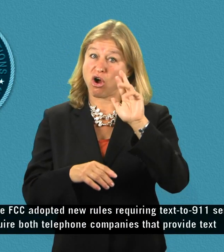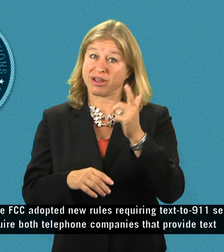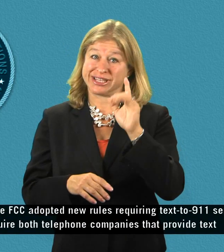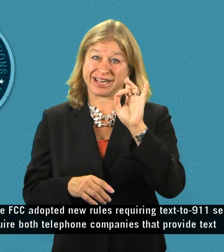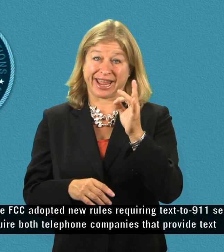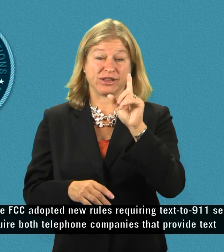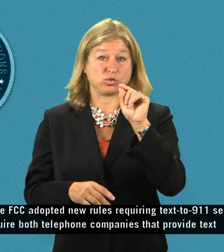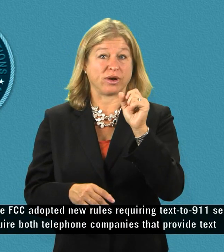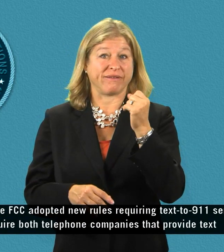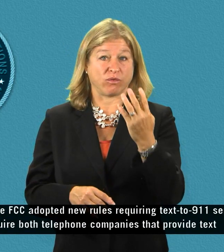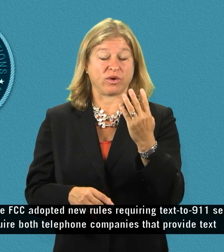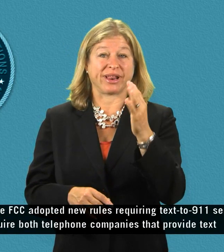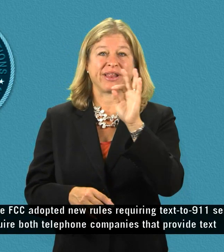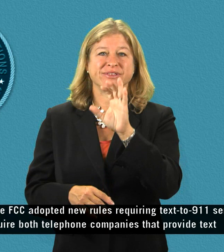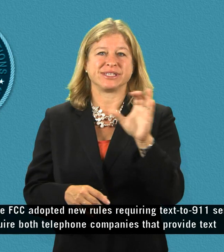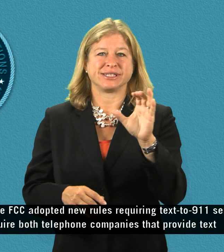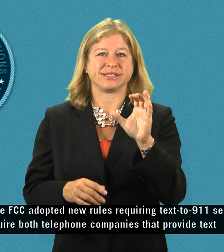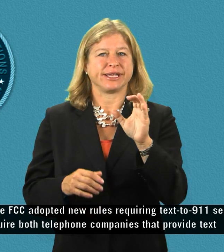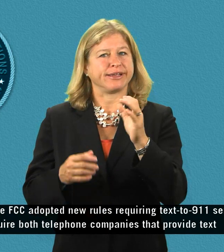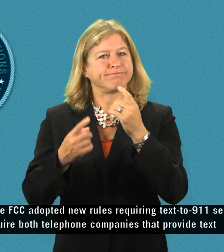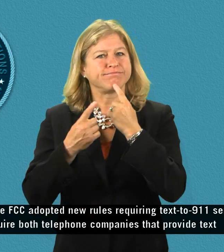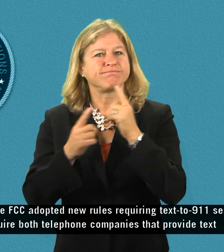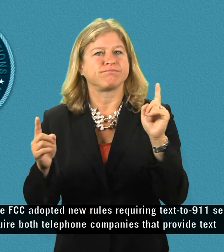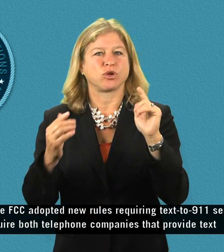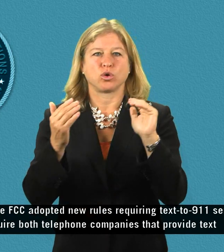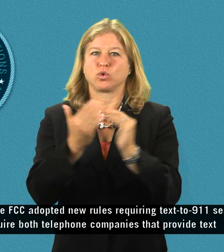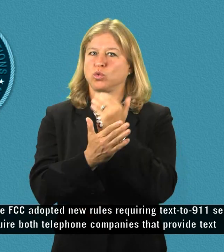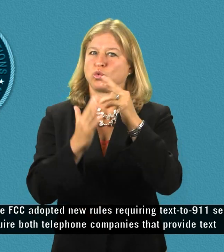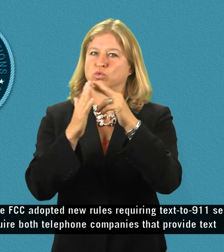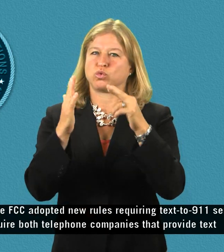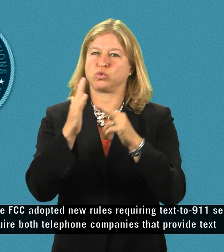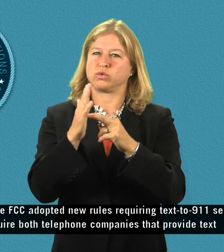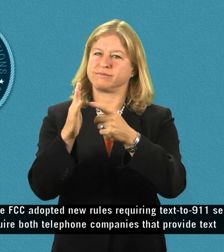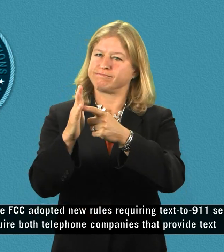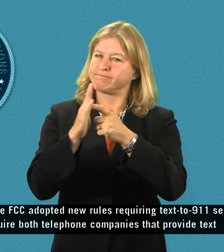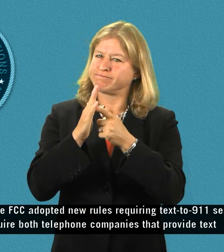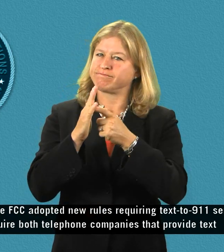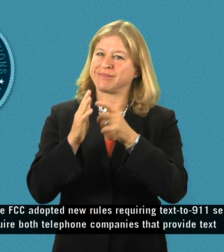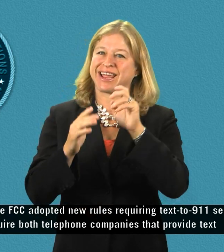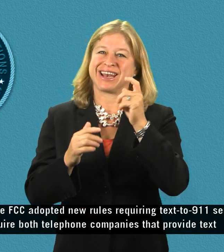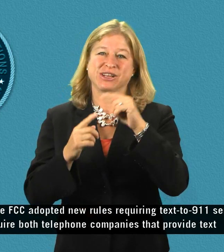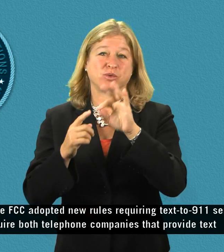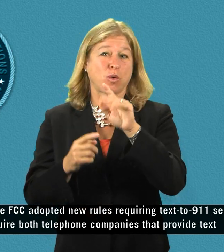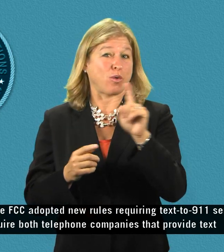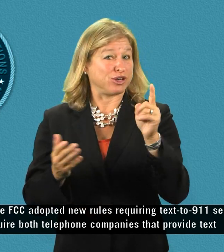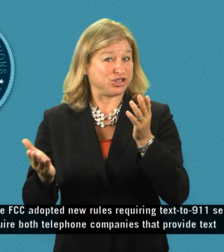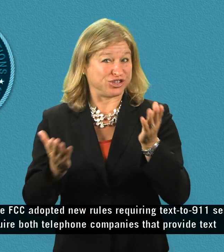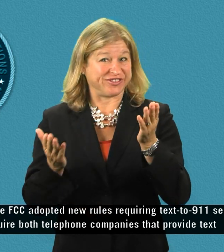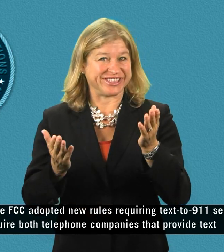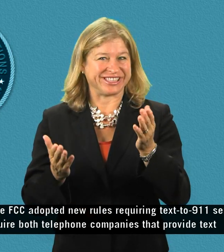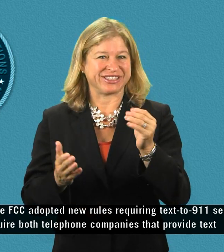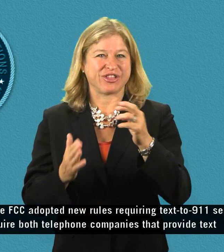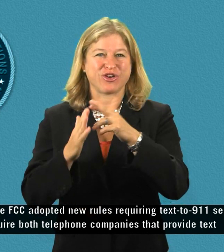On August 8, 2014, the FCC adopted new rules requiring TEXT-911 services.